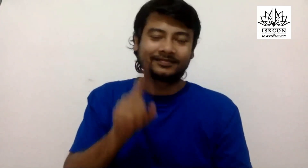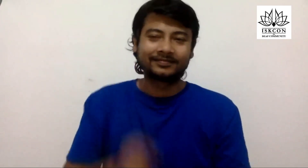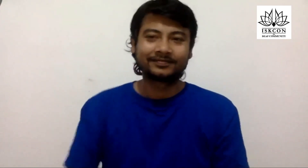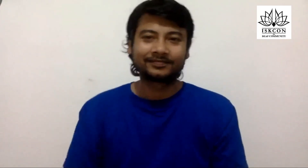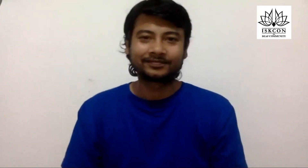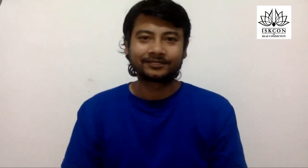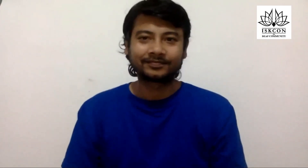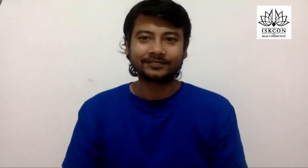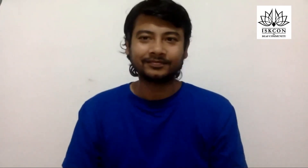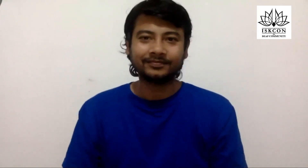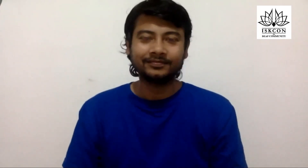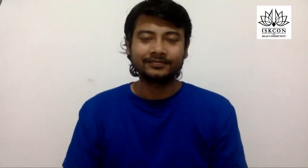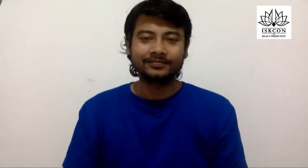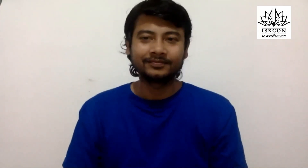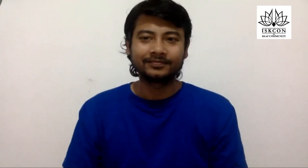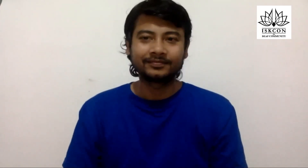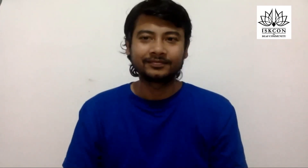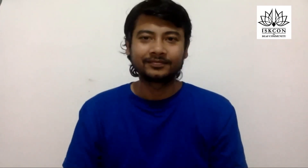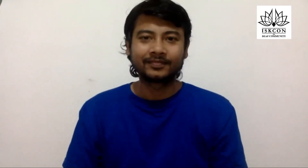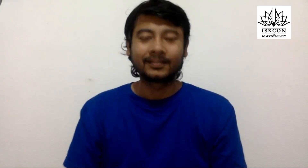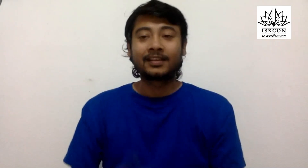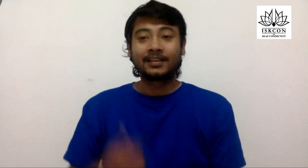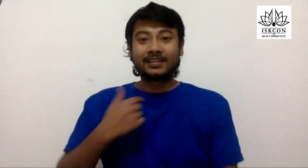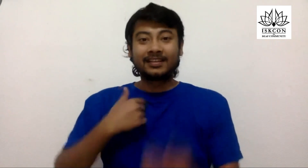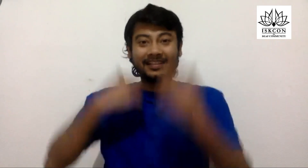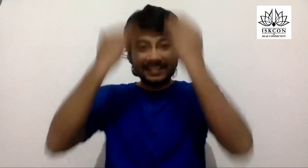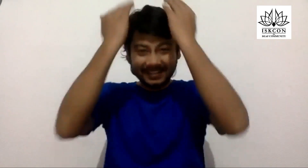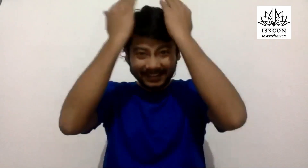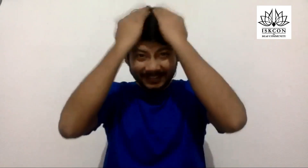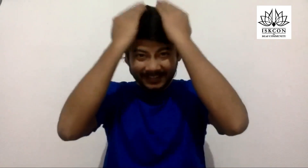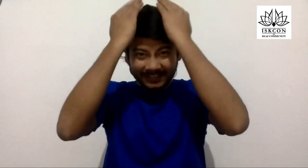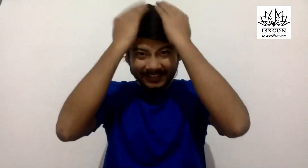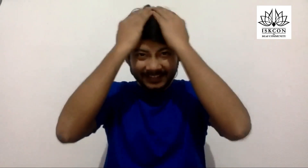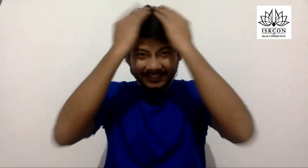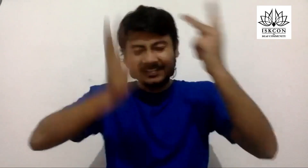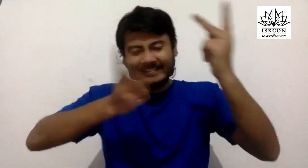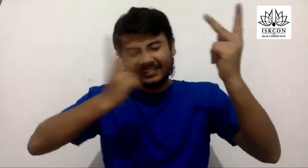Thousands and thousands of other benedictions are of no use to me.